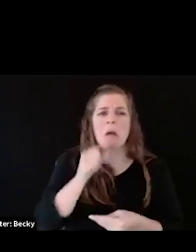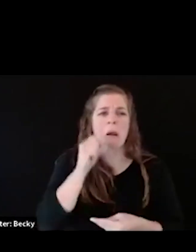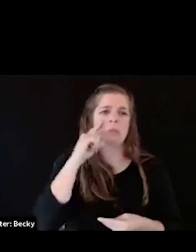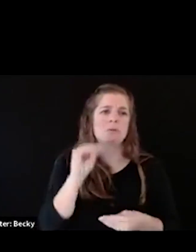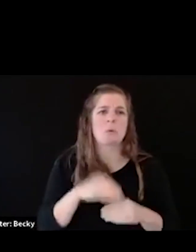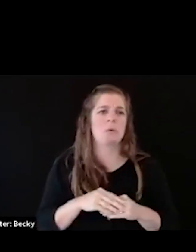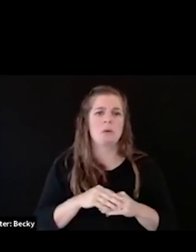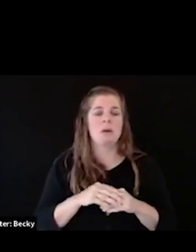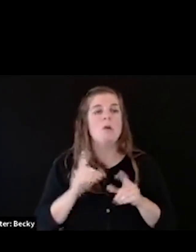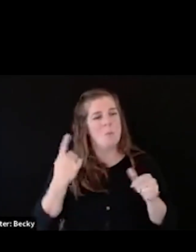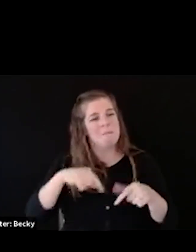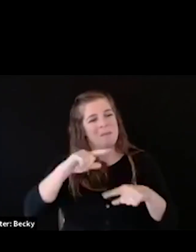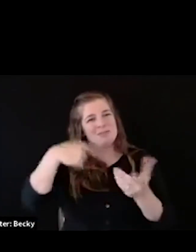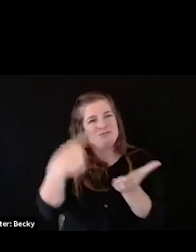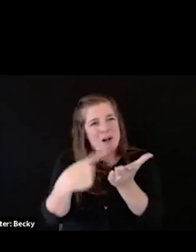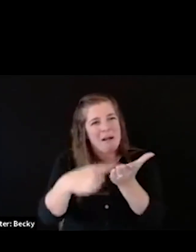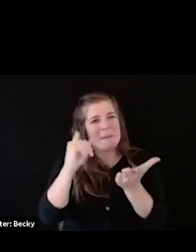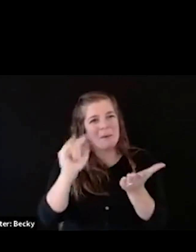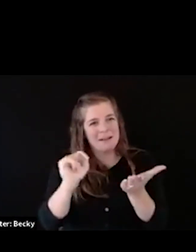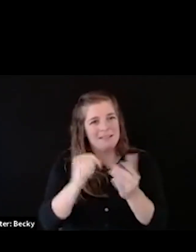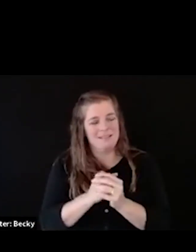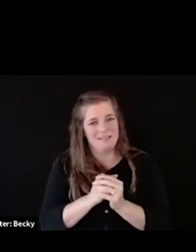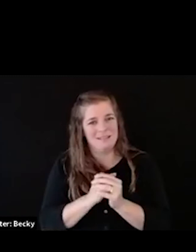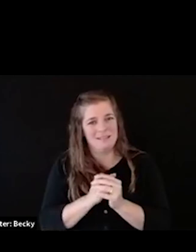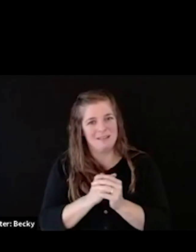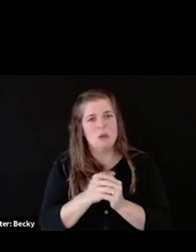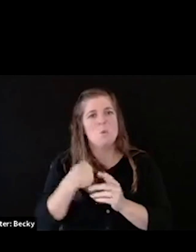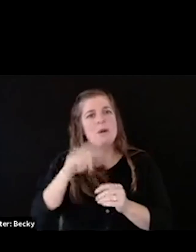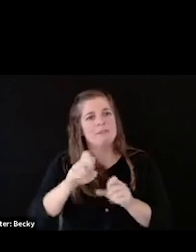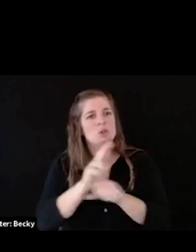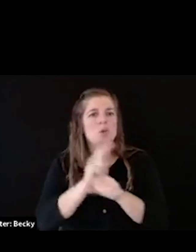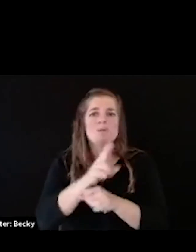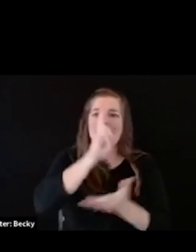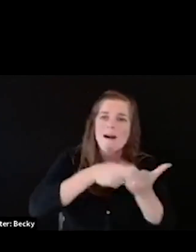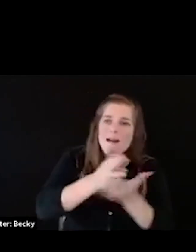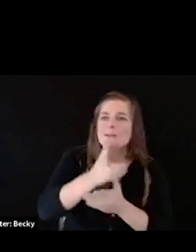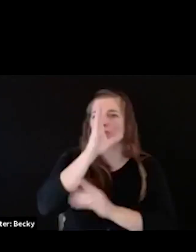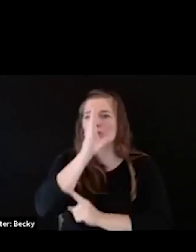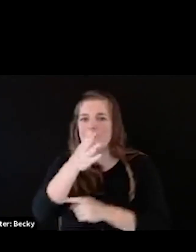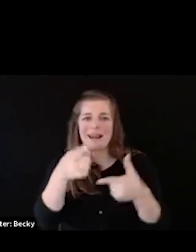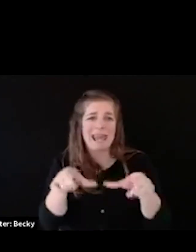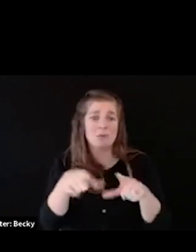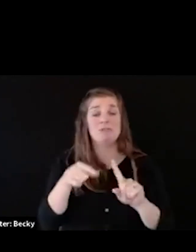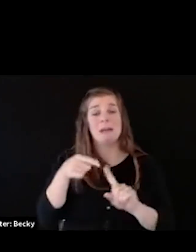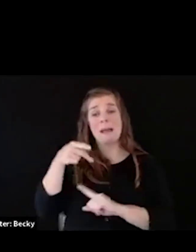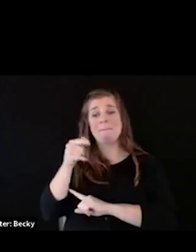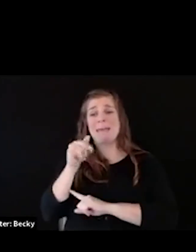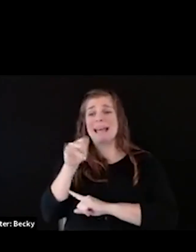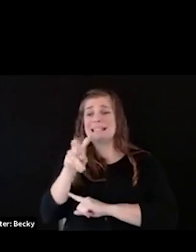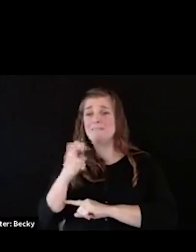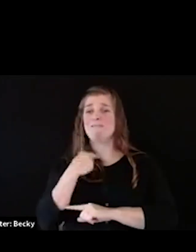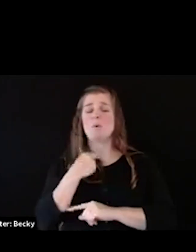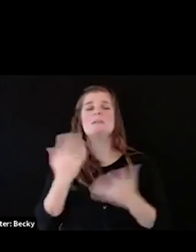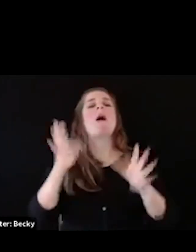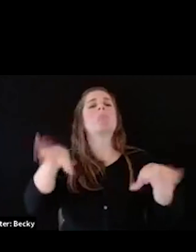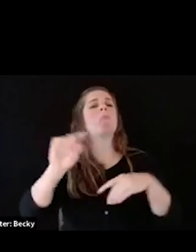way of talking about it is just using honest and direct language, this passive voice. Another example of passive voice we talk about,